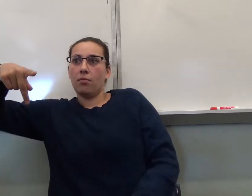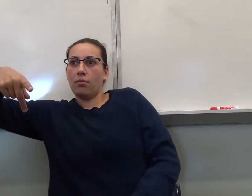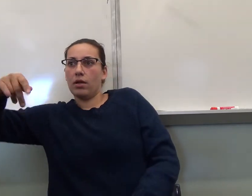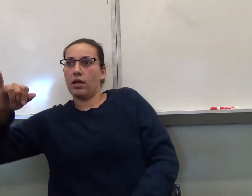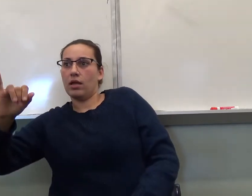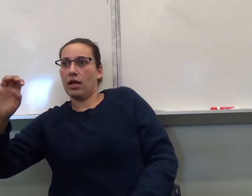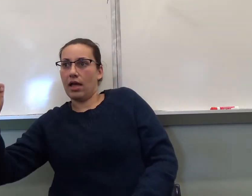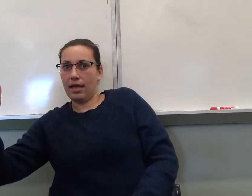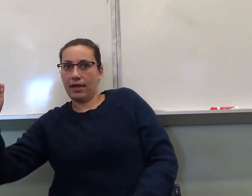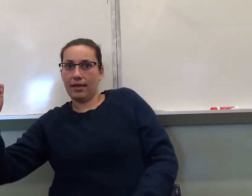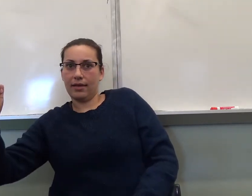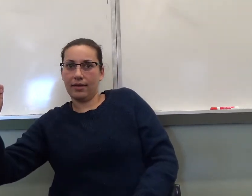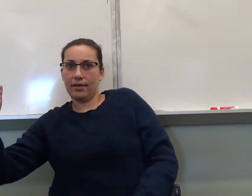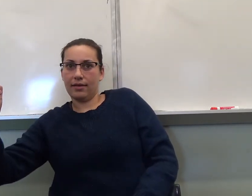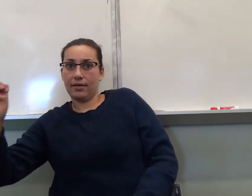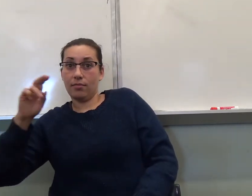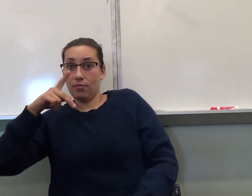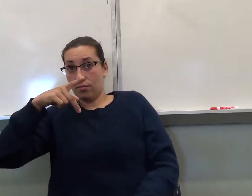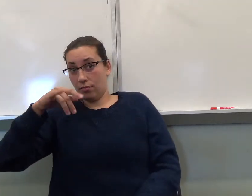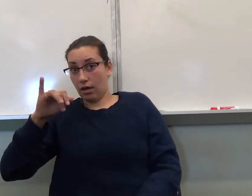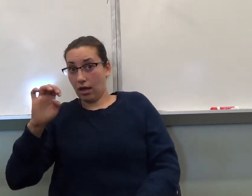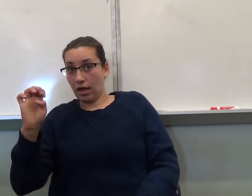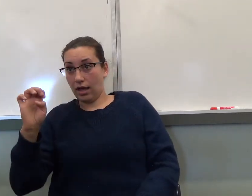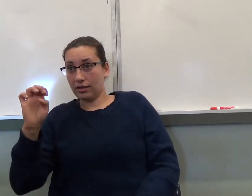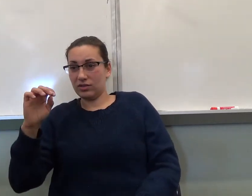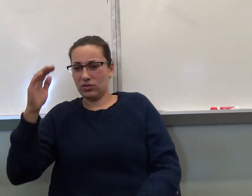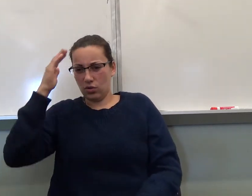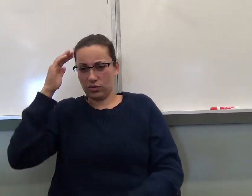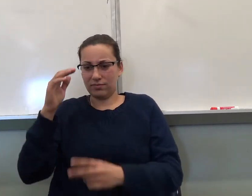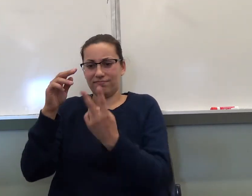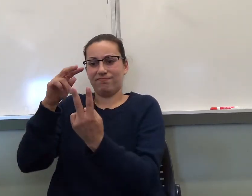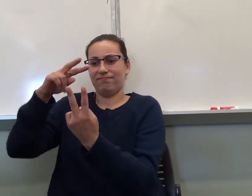an irrational, so you use 3.14. And then you put in this 1.8.